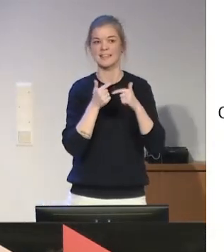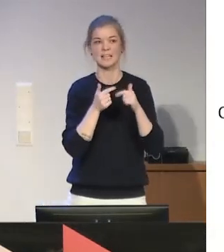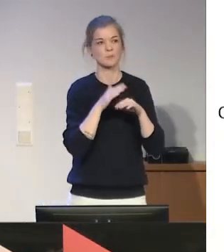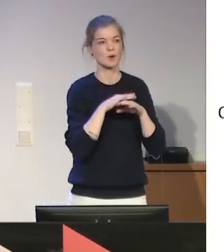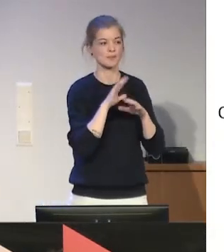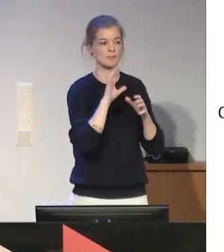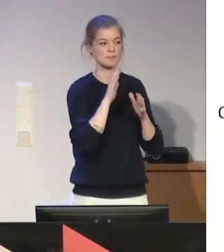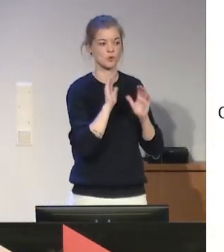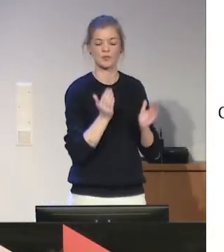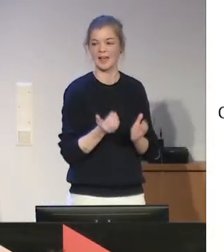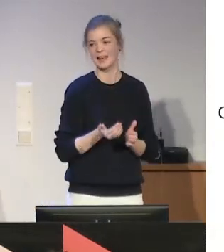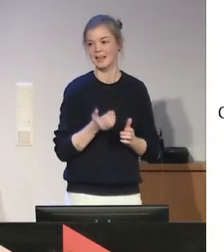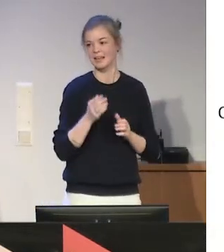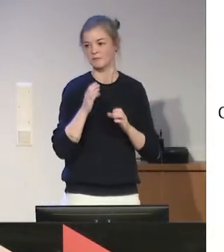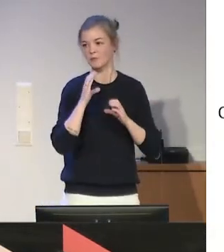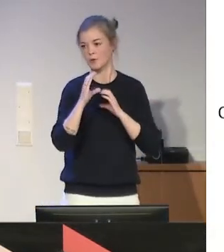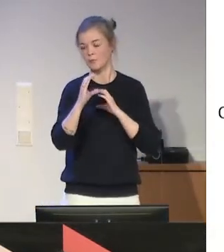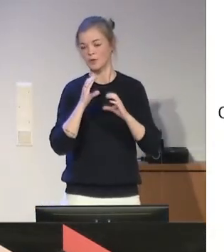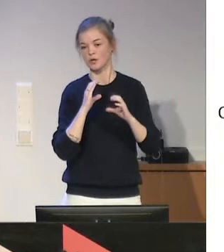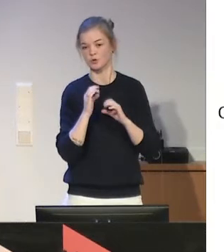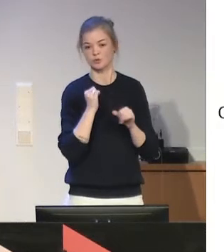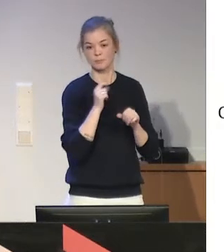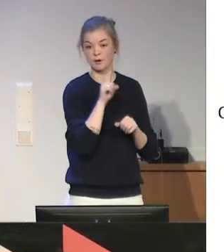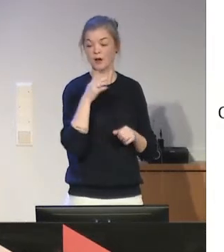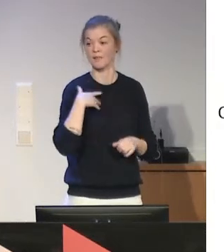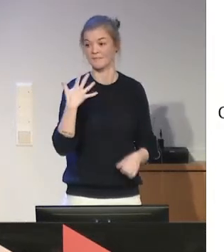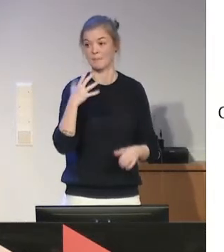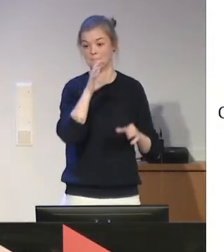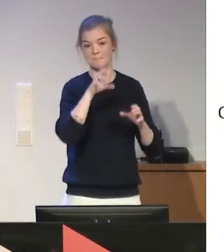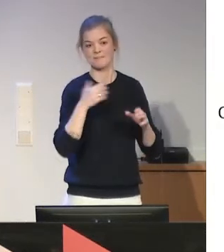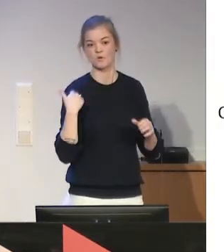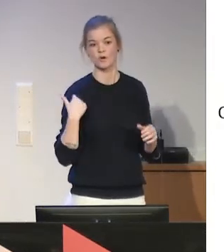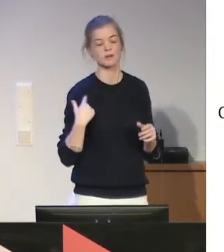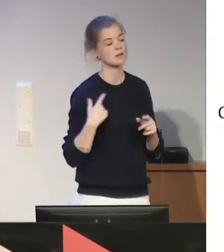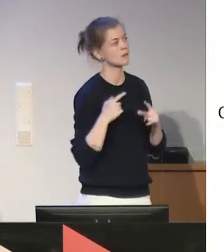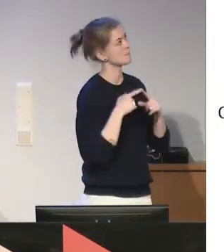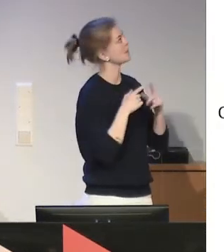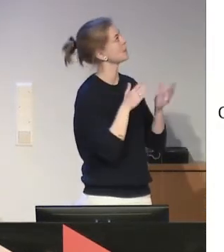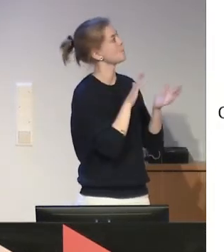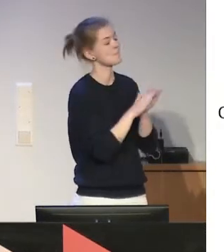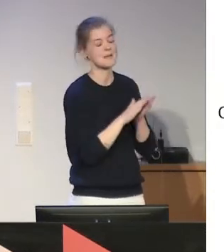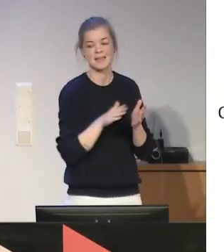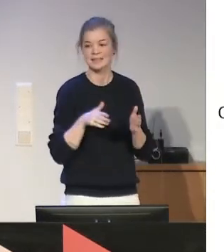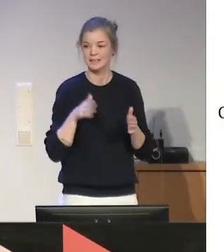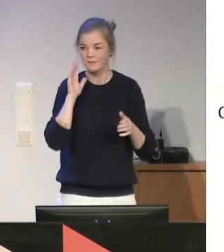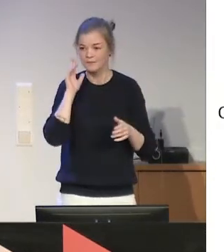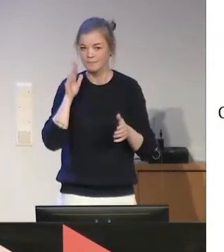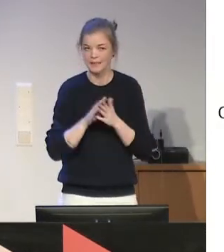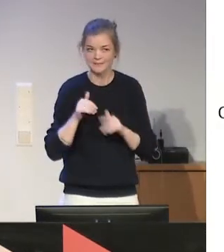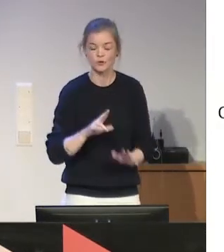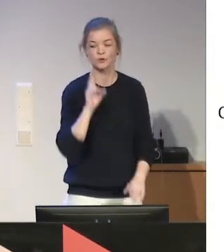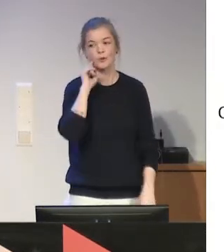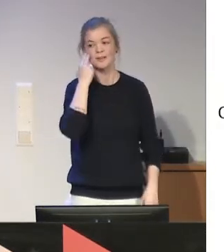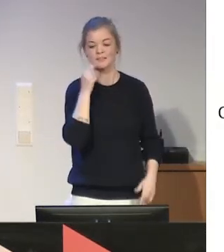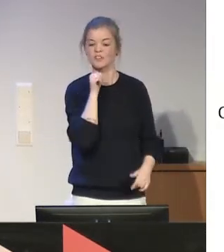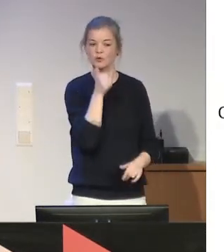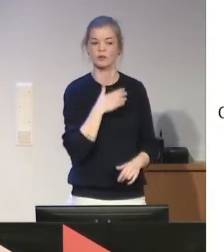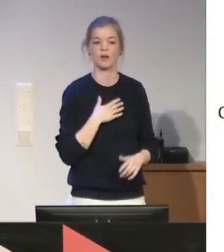connected the model to this and to deaf and blind and the way we are communicating. So we have the, before we had only five